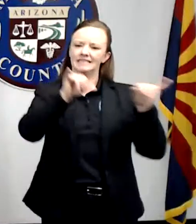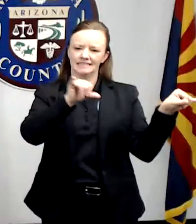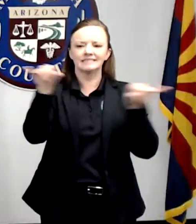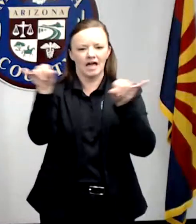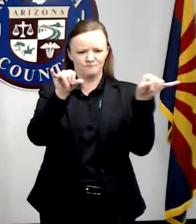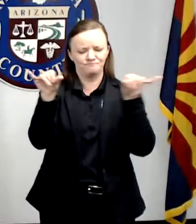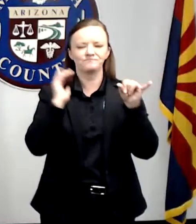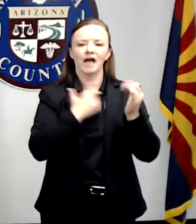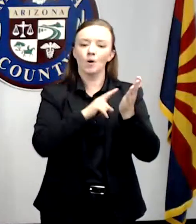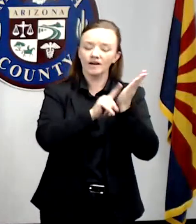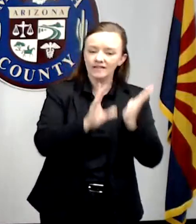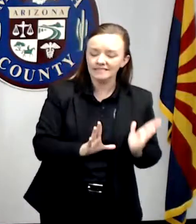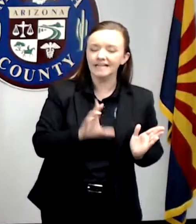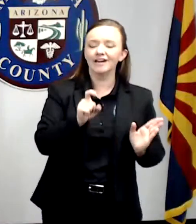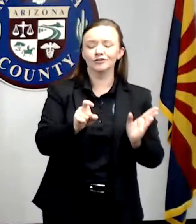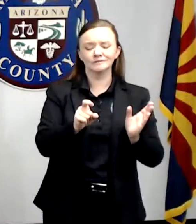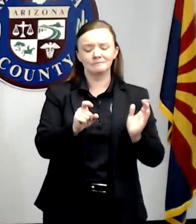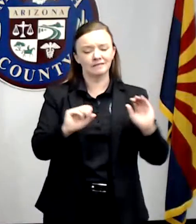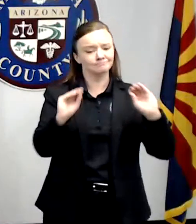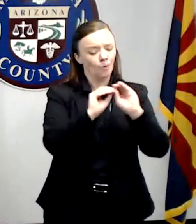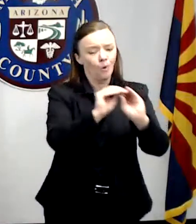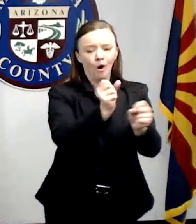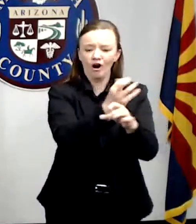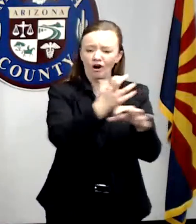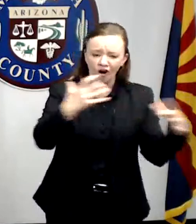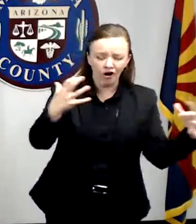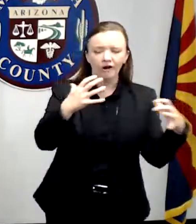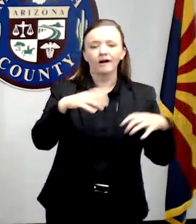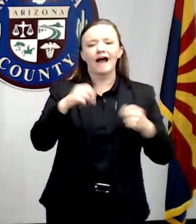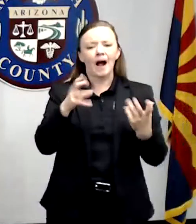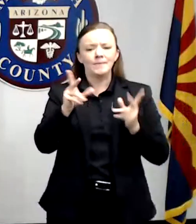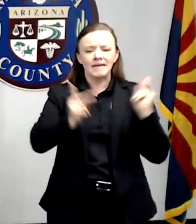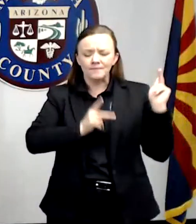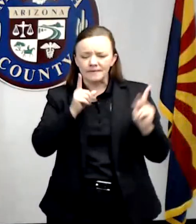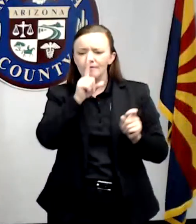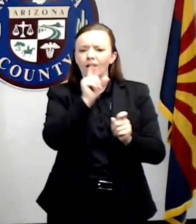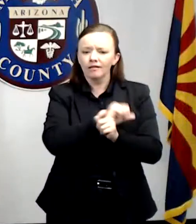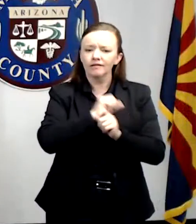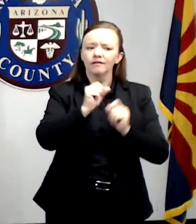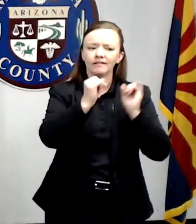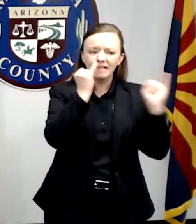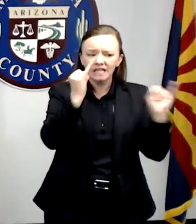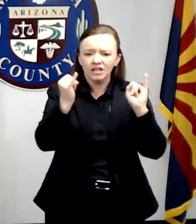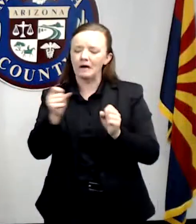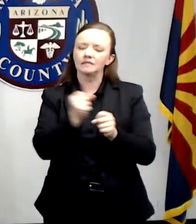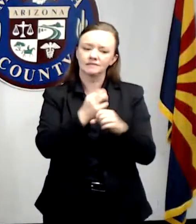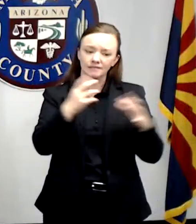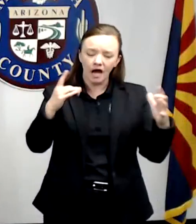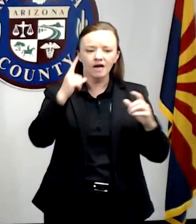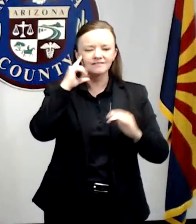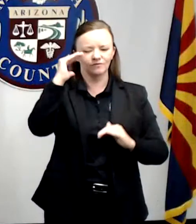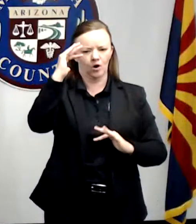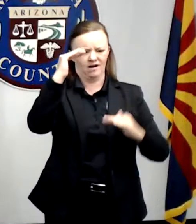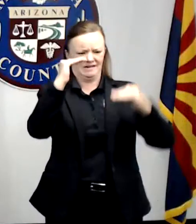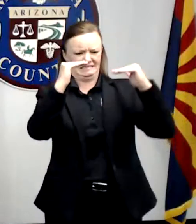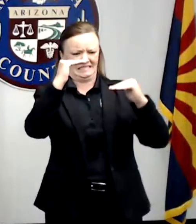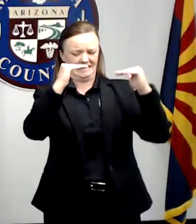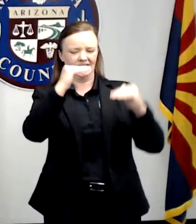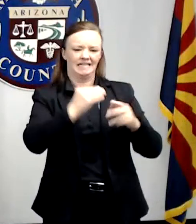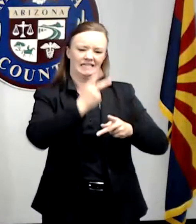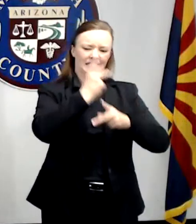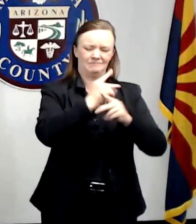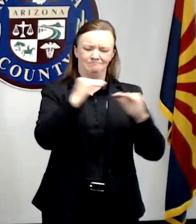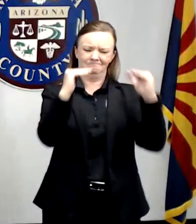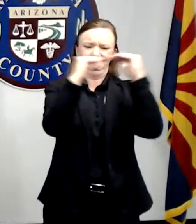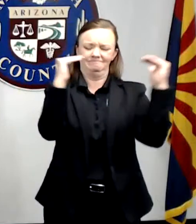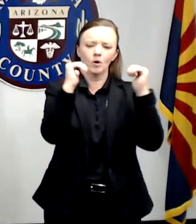our investigators and the number of people that we have doing the contact investigations to keep up with the testing. So it's